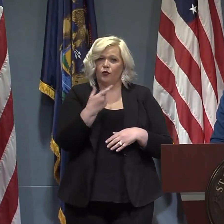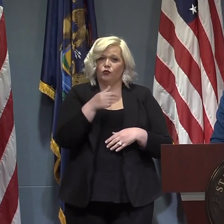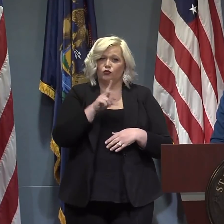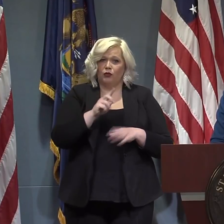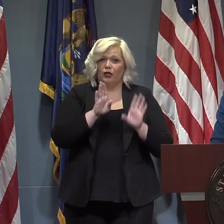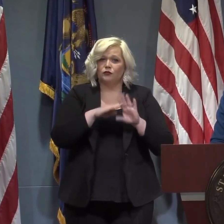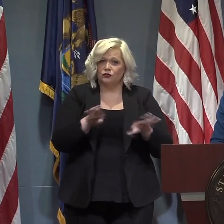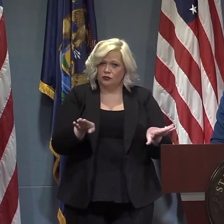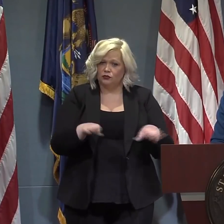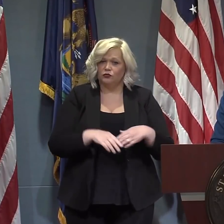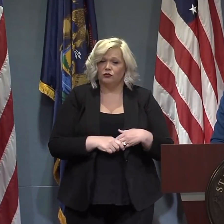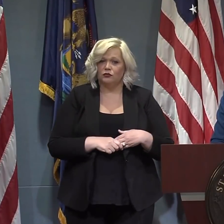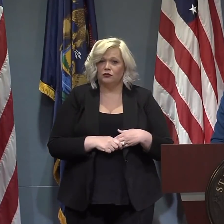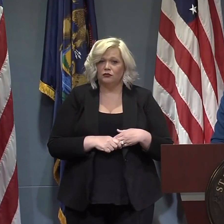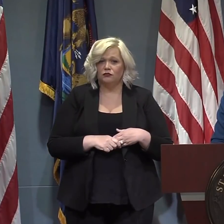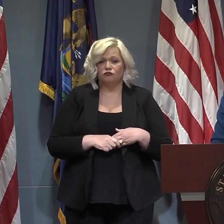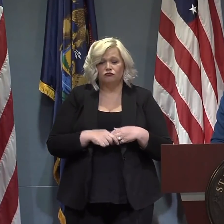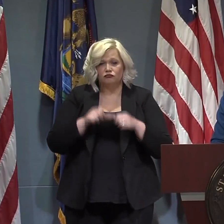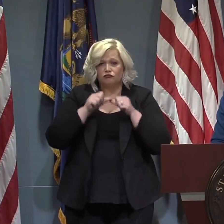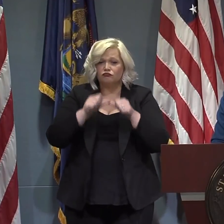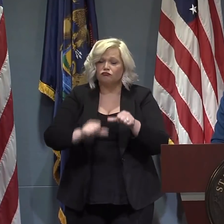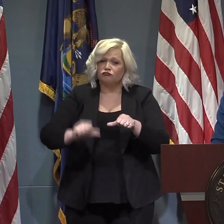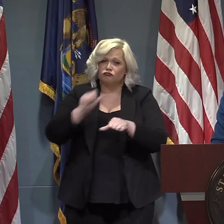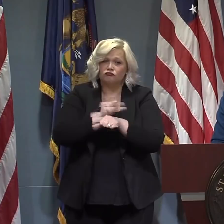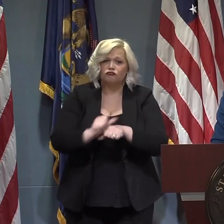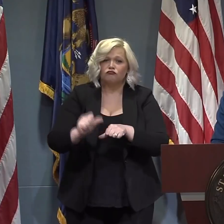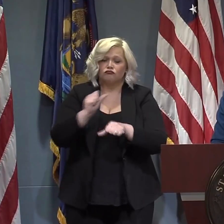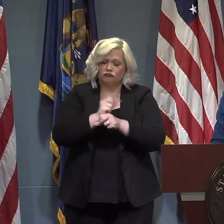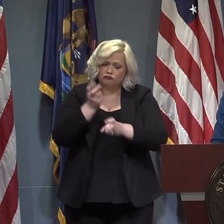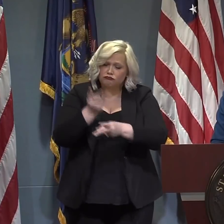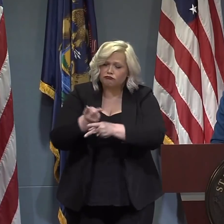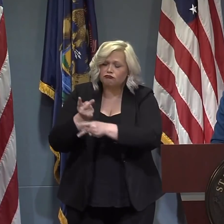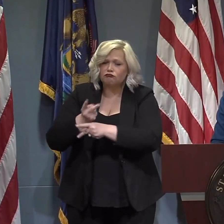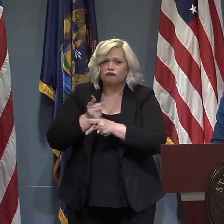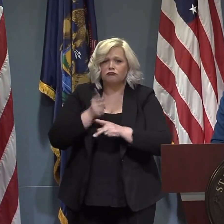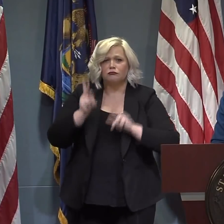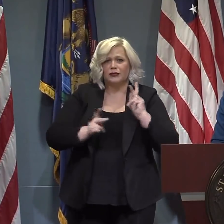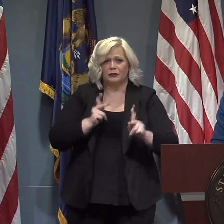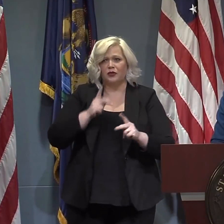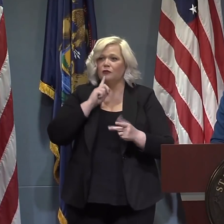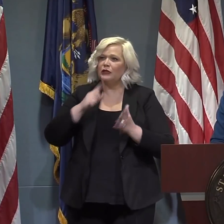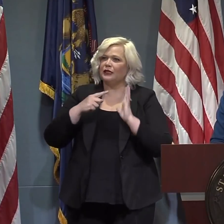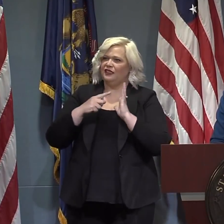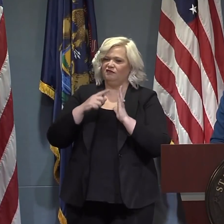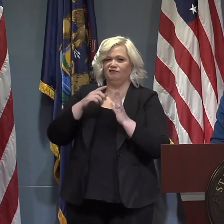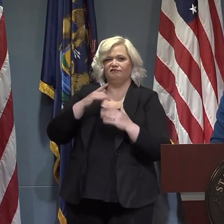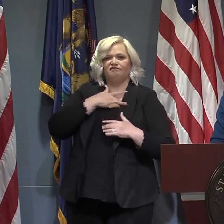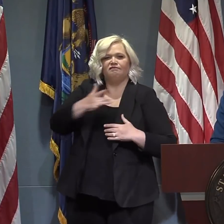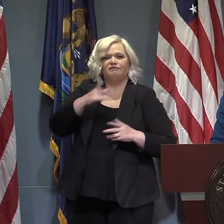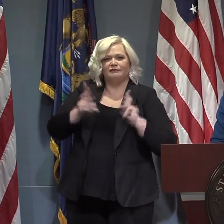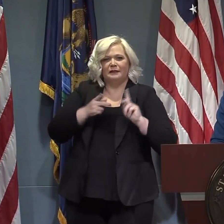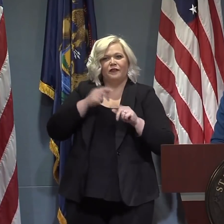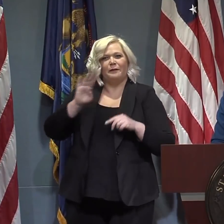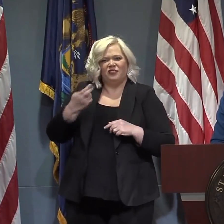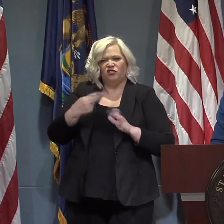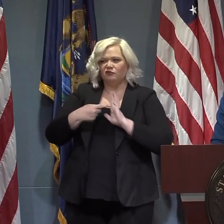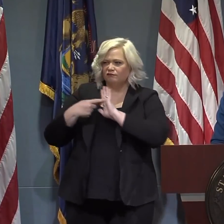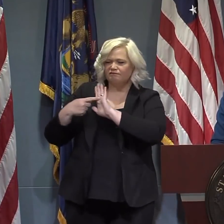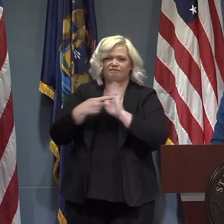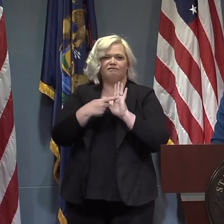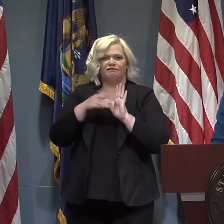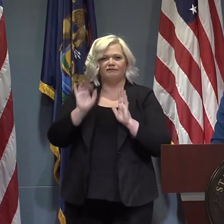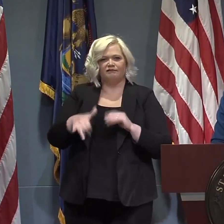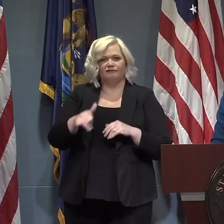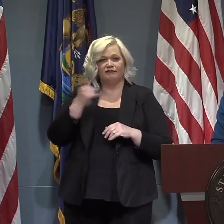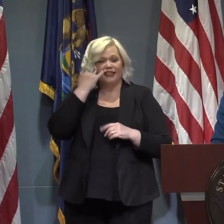Florence was a passionate caregiver who exemplified what it means to be a Michigander. Someone who, when she met someone